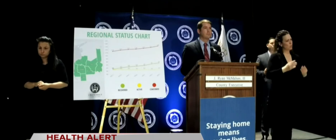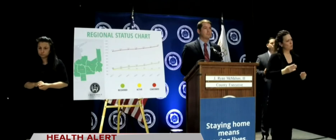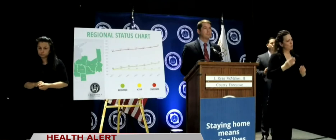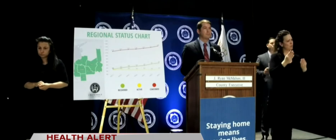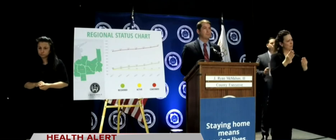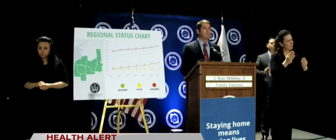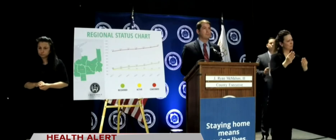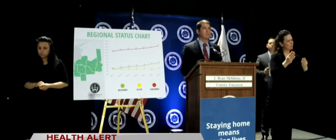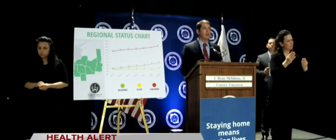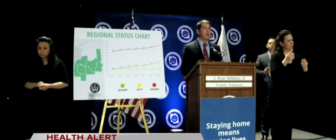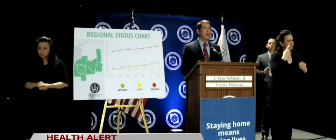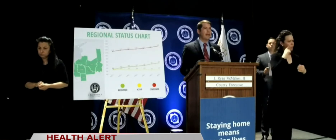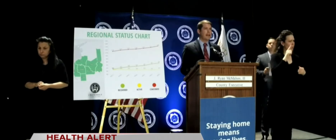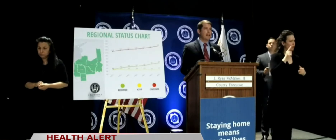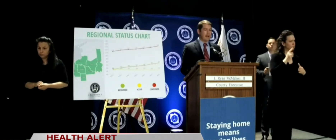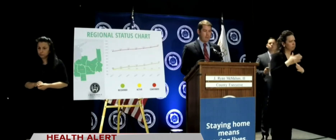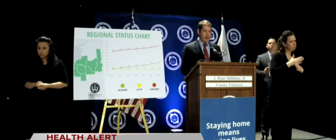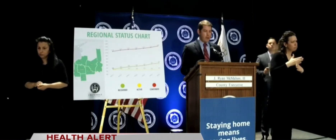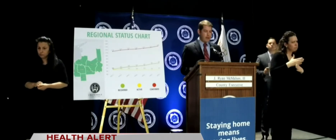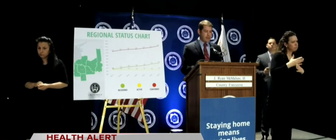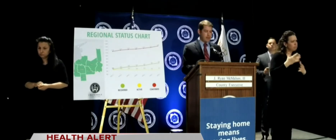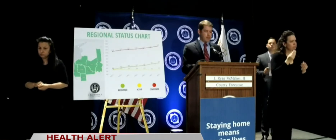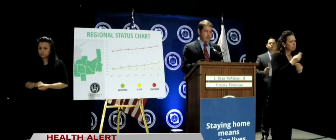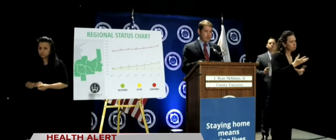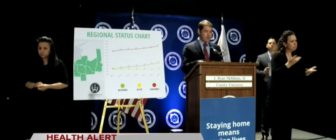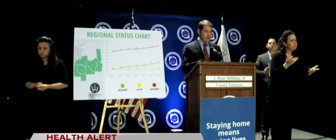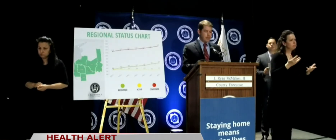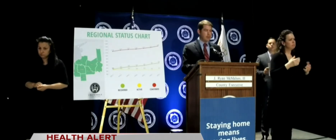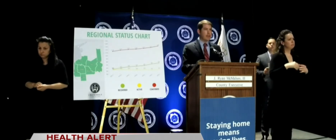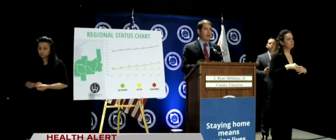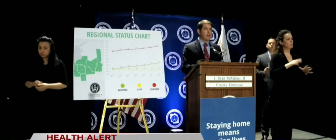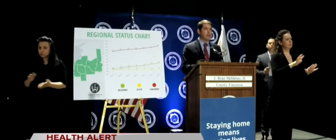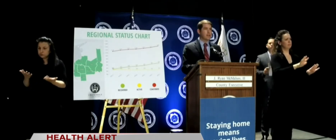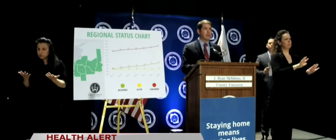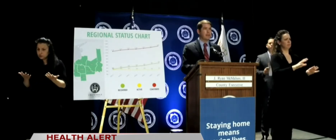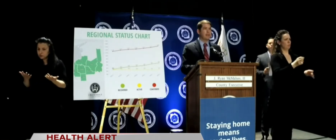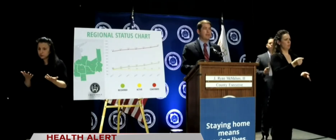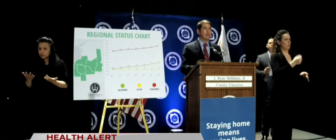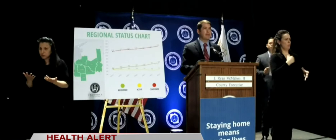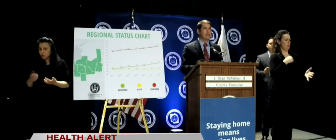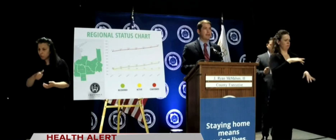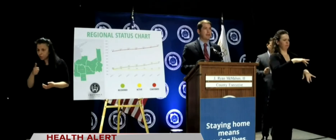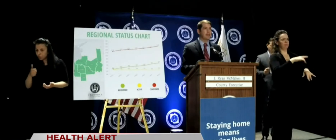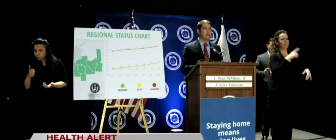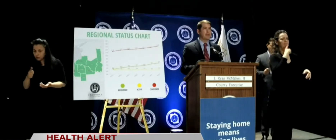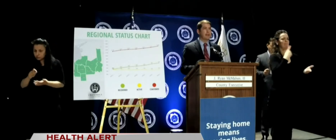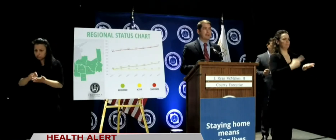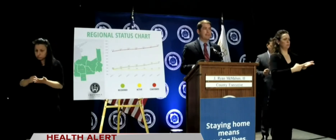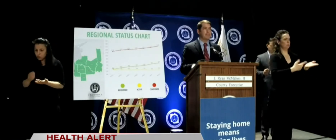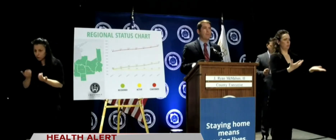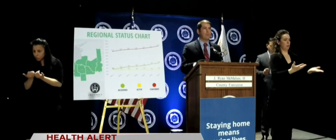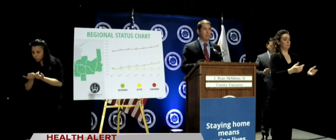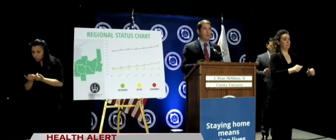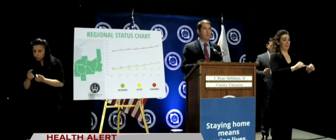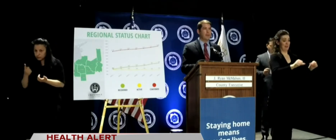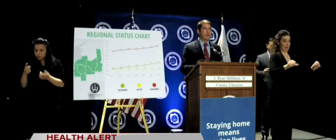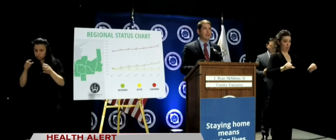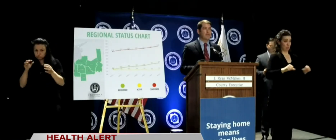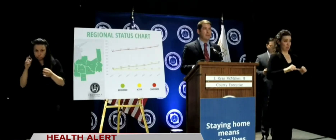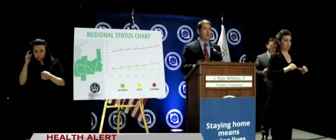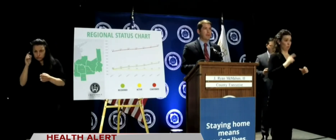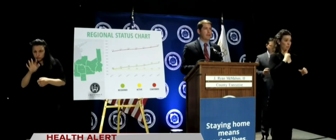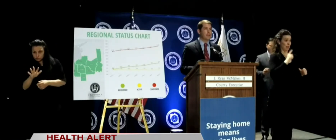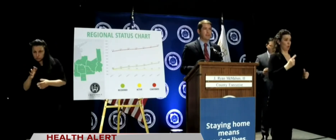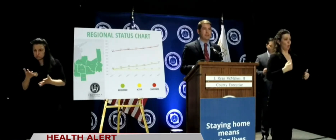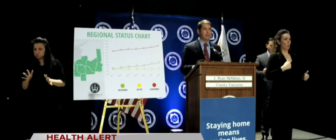that you'd be able to share with us? Again, I wanted to cover the general areas in here. We'll provide the